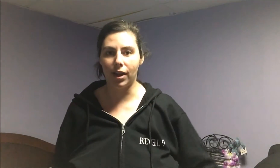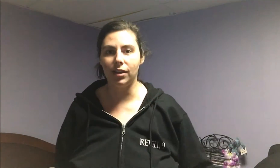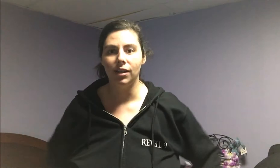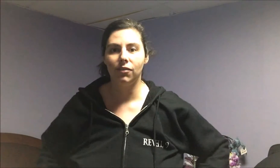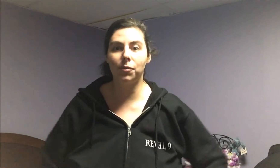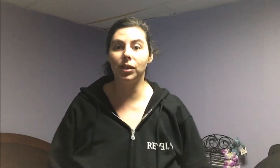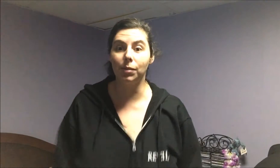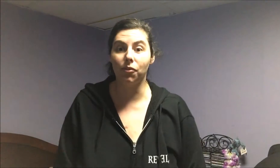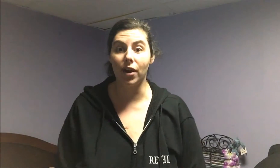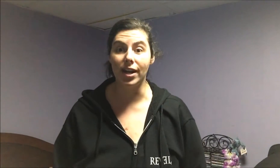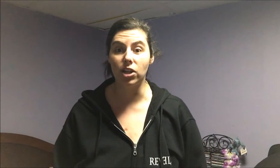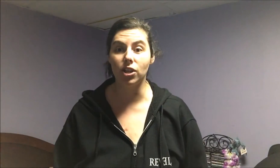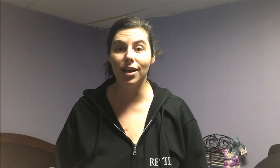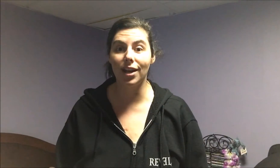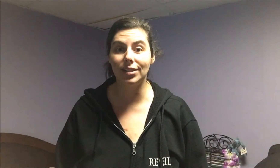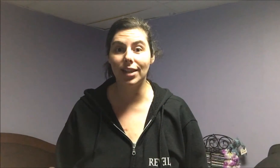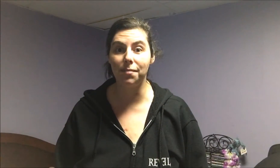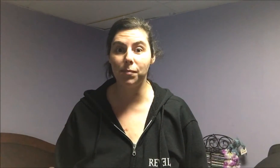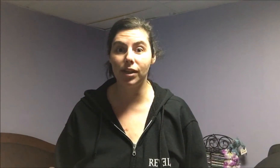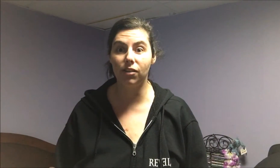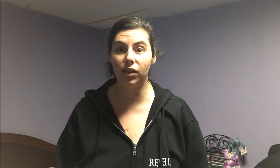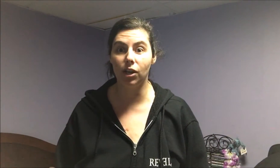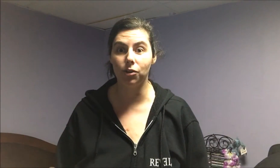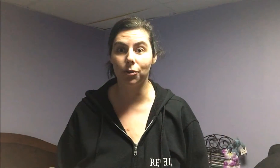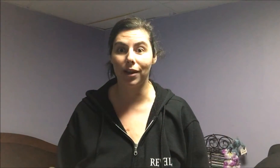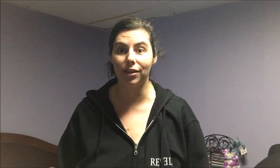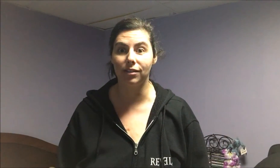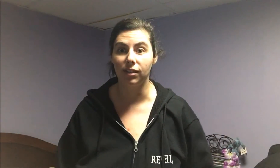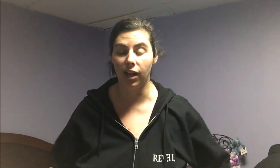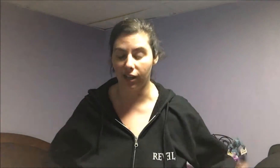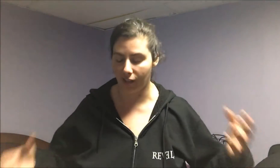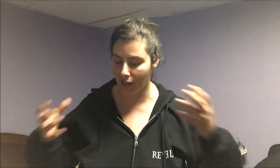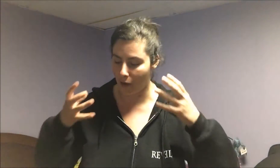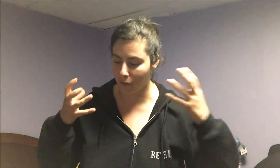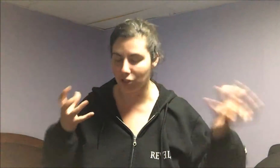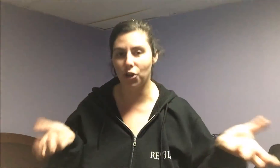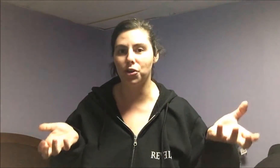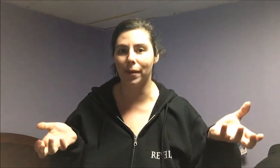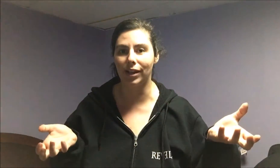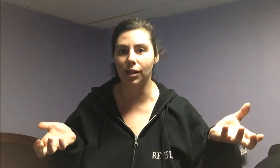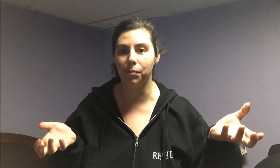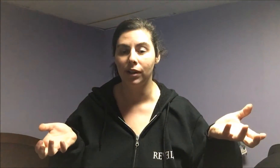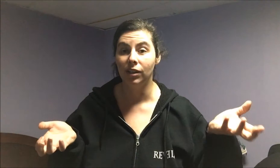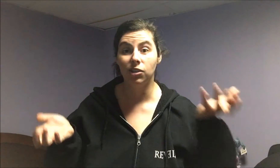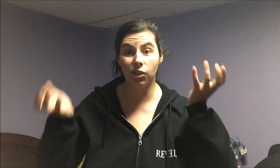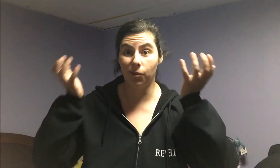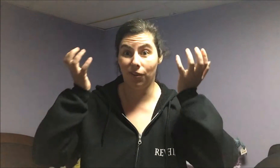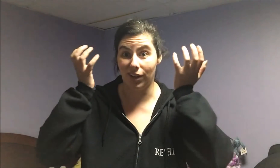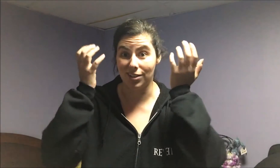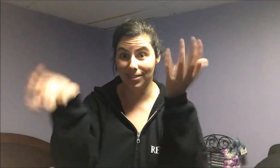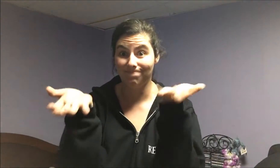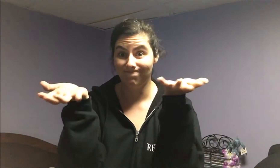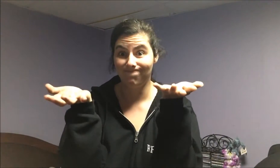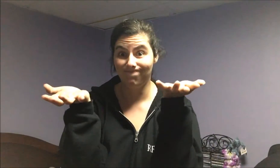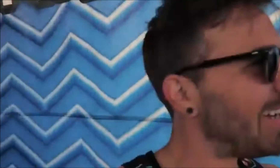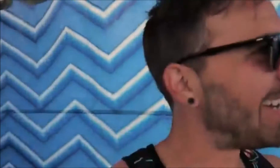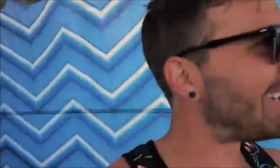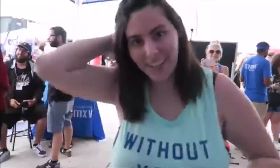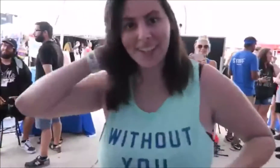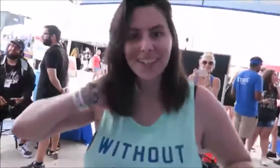mine from the Libra Friend Nation and sent me the video so I could edit, and I want to show you my clip. So here it is. What it is. All right, do